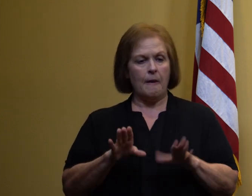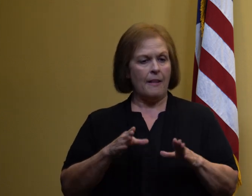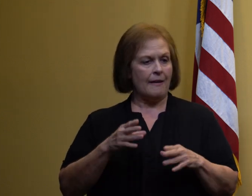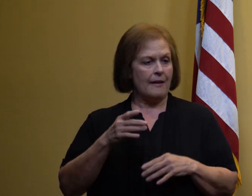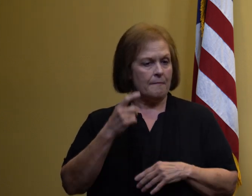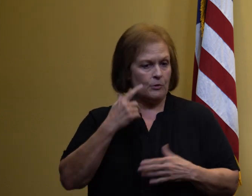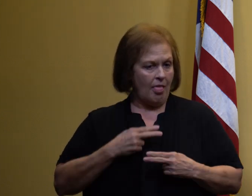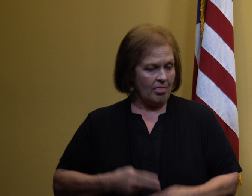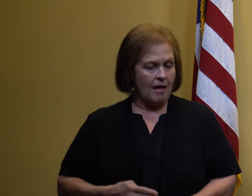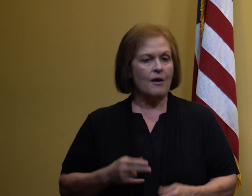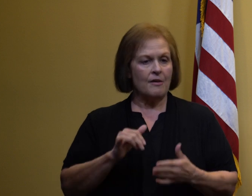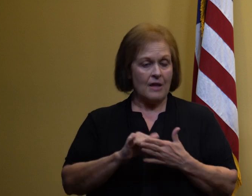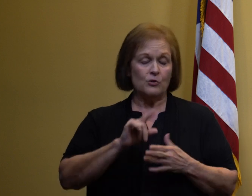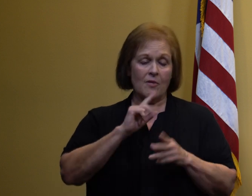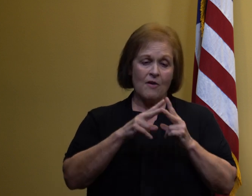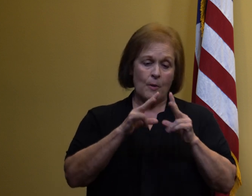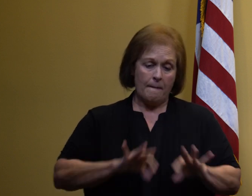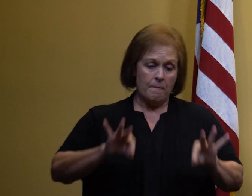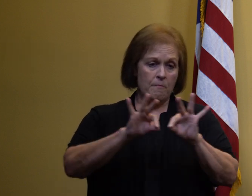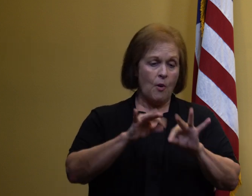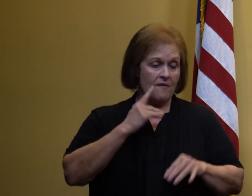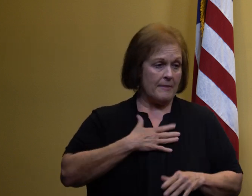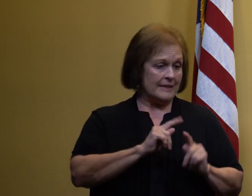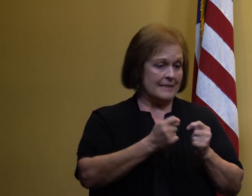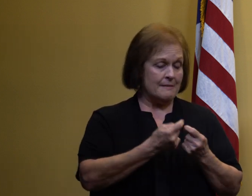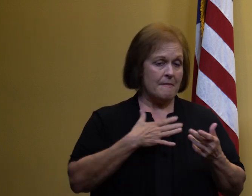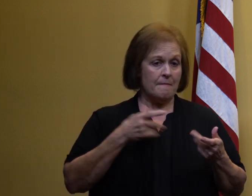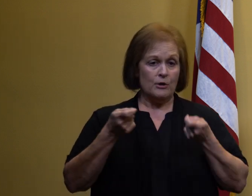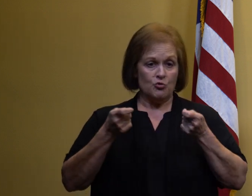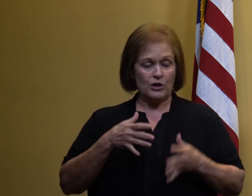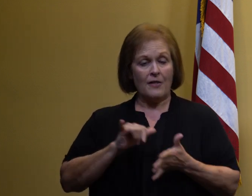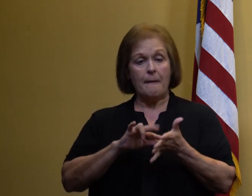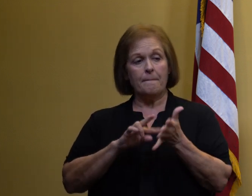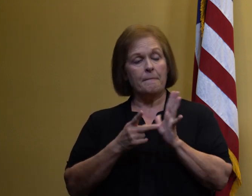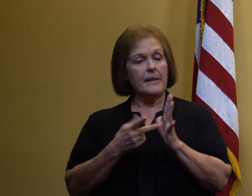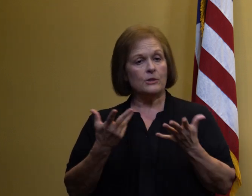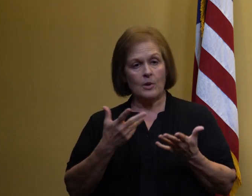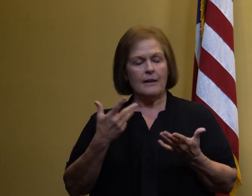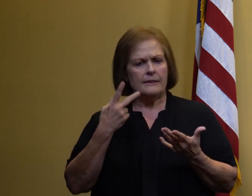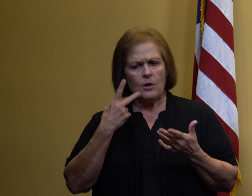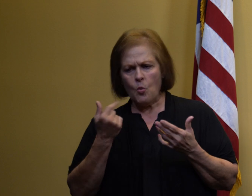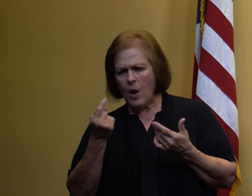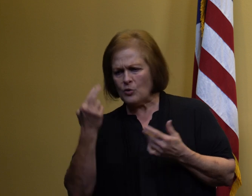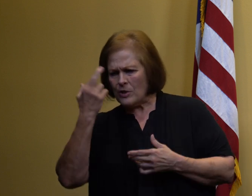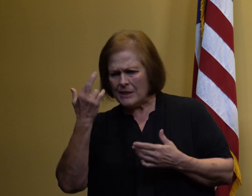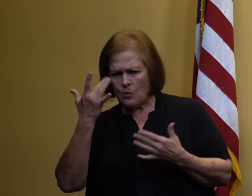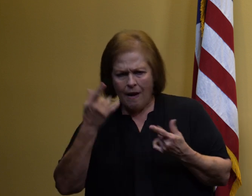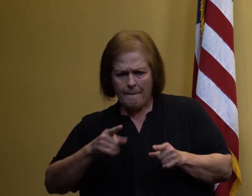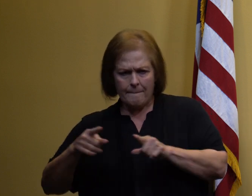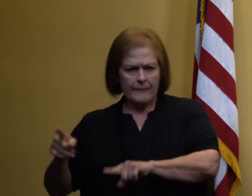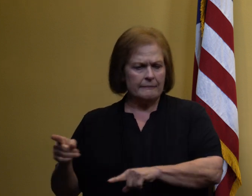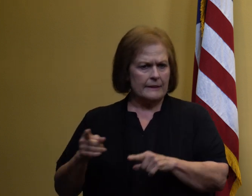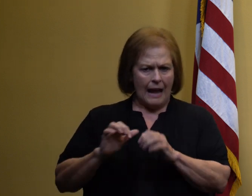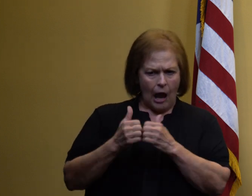has been a priority for my team, my administration. And that means really addressing root causes, being comprehensive in